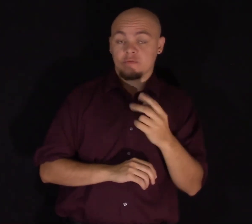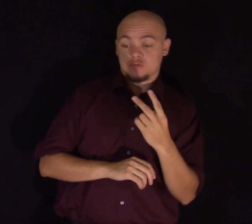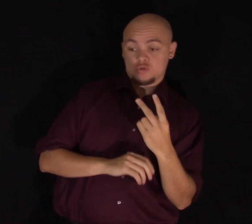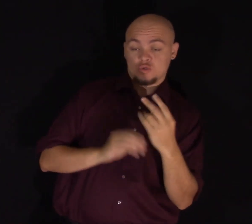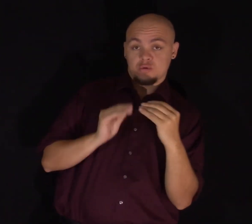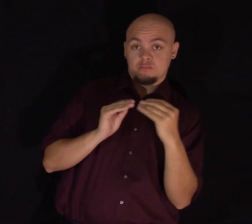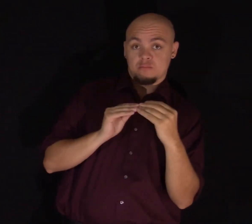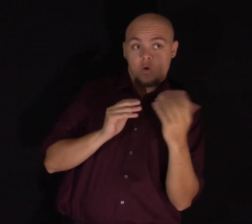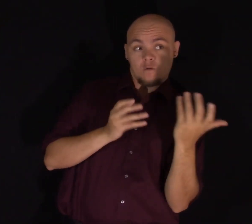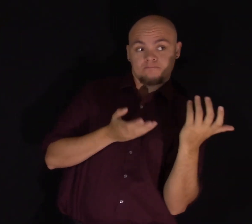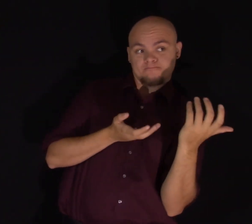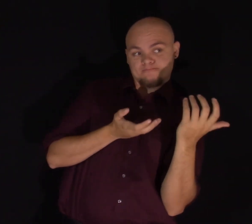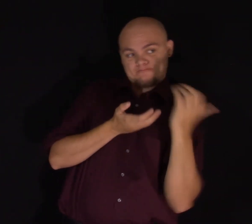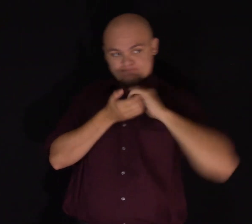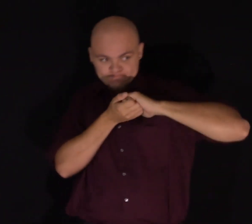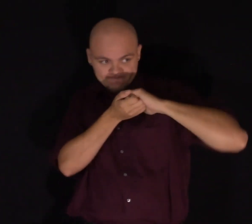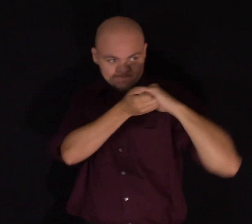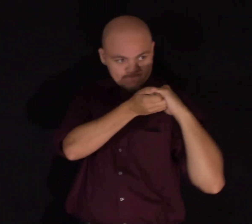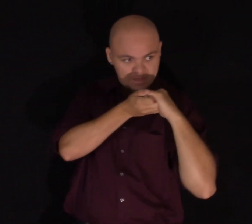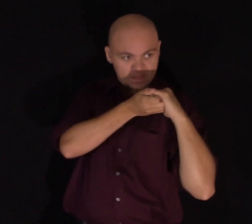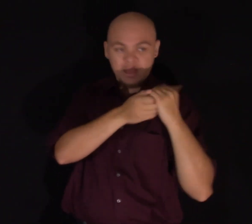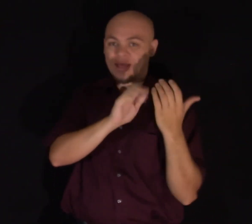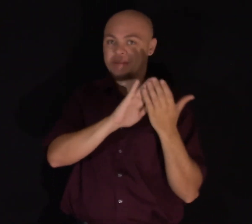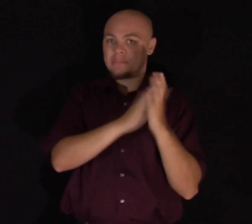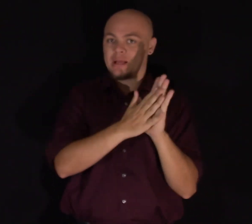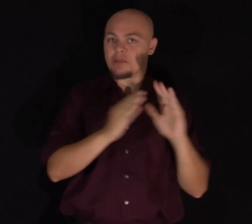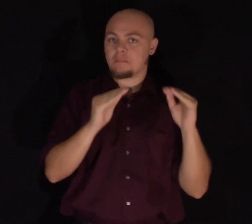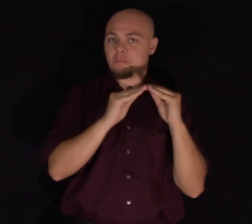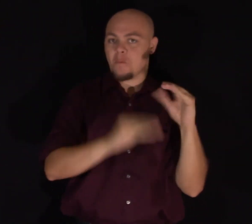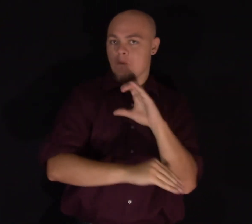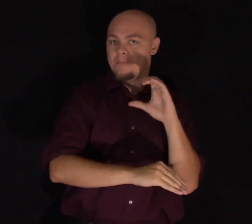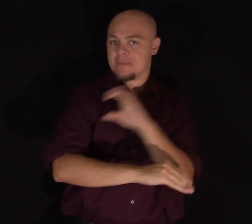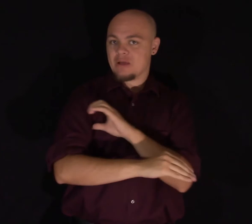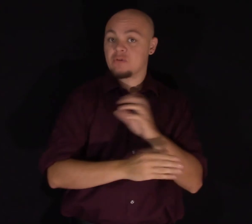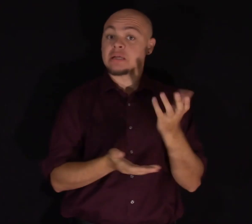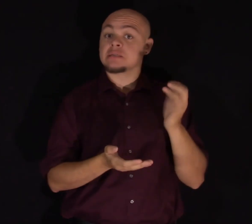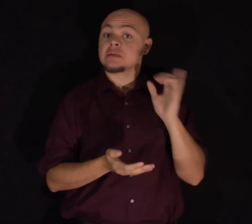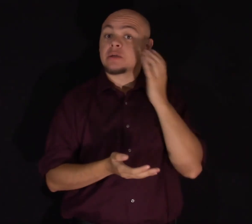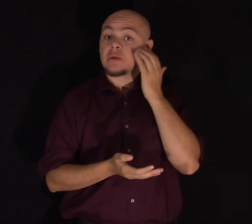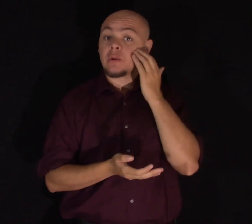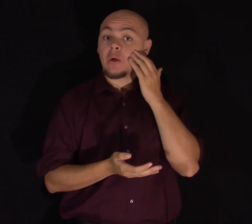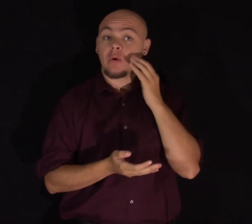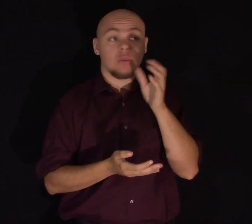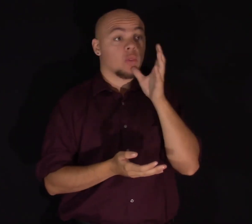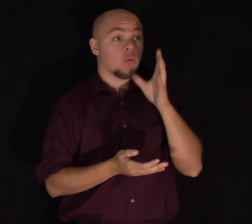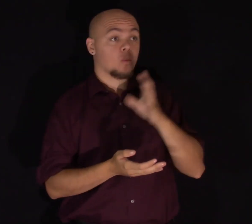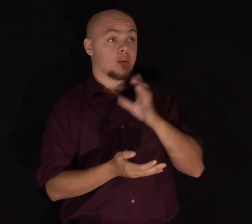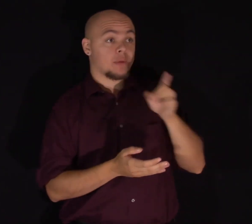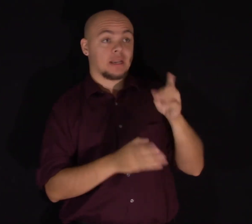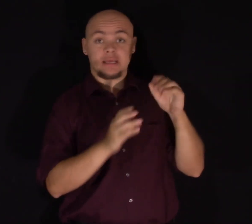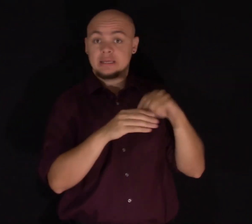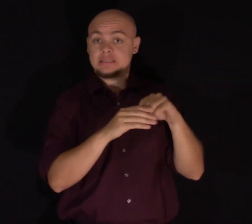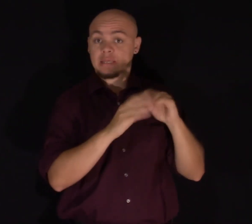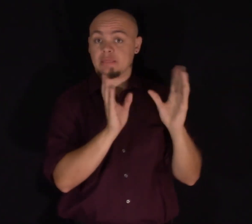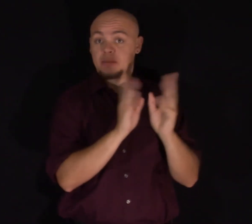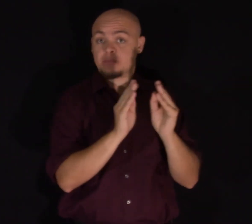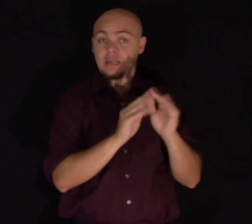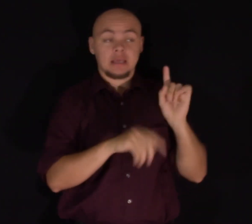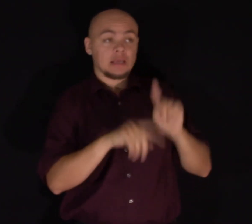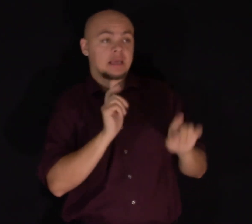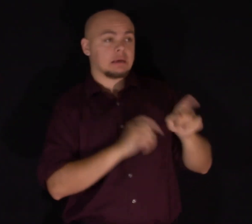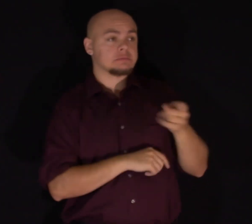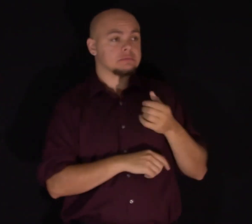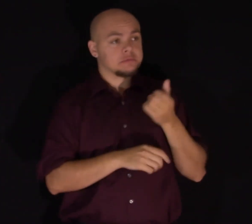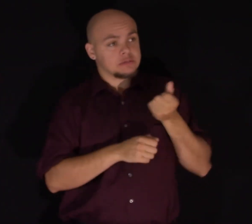us band together, it makes us powerful. It's like co-signing the woman in the meeting, you know, the woman who can't seem to get her word